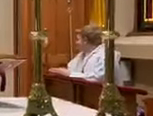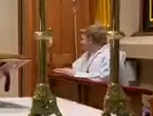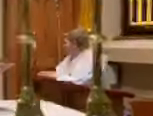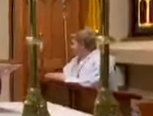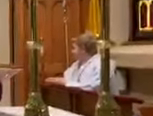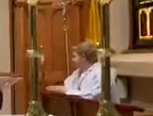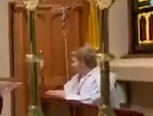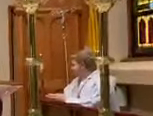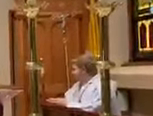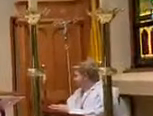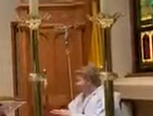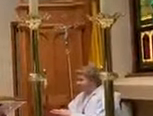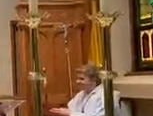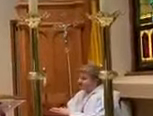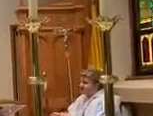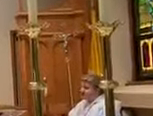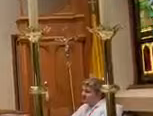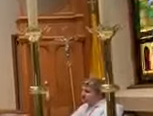The body of Christ.